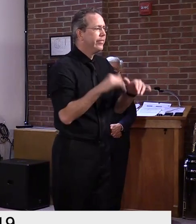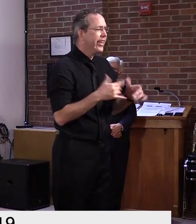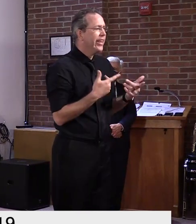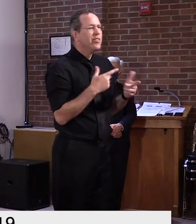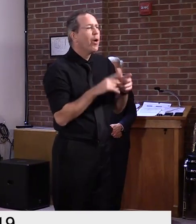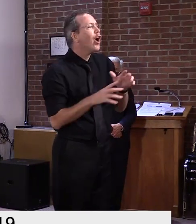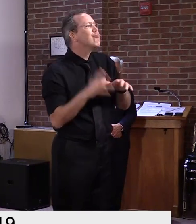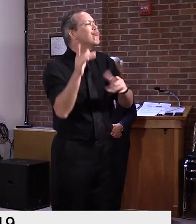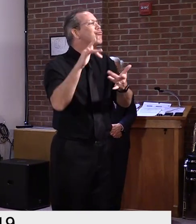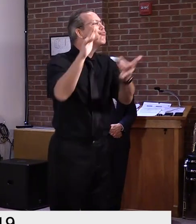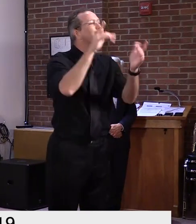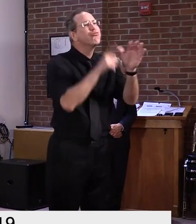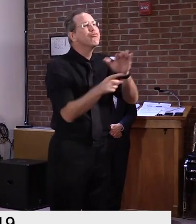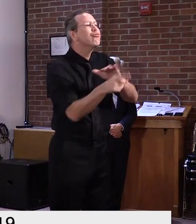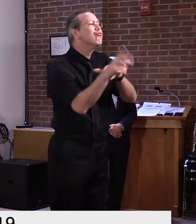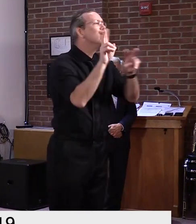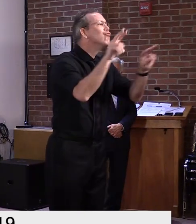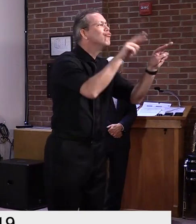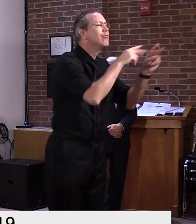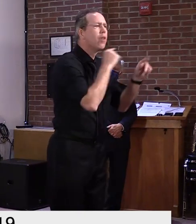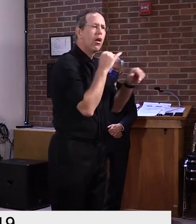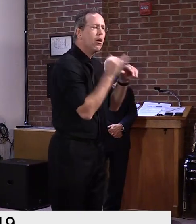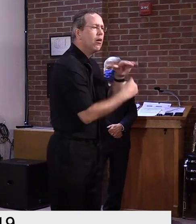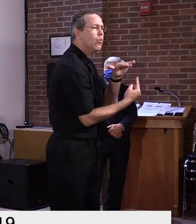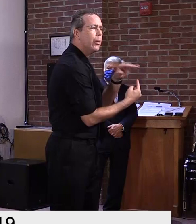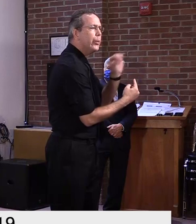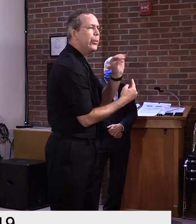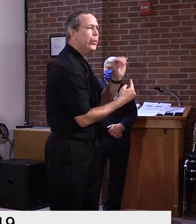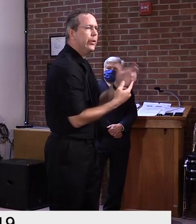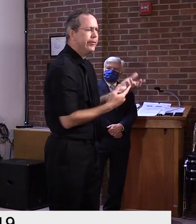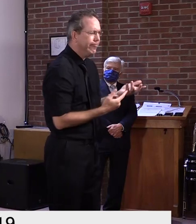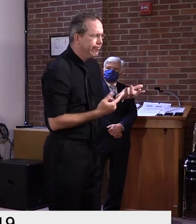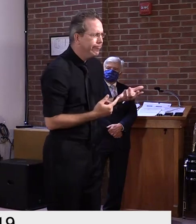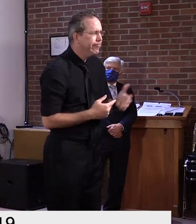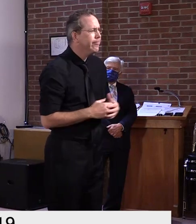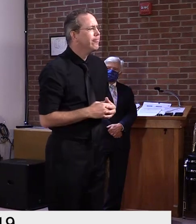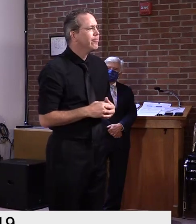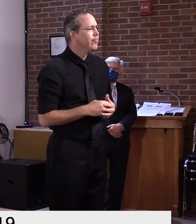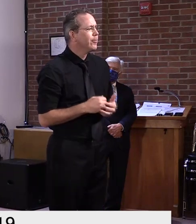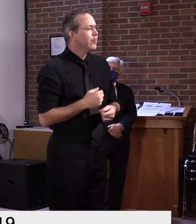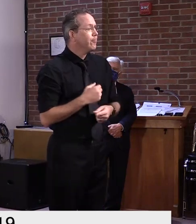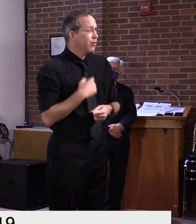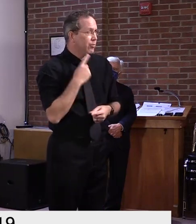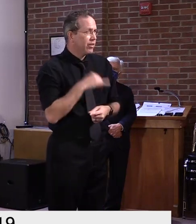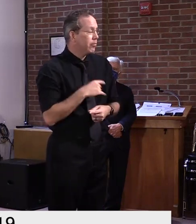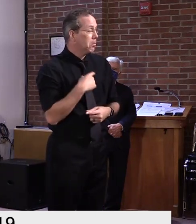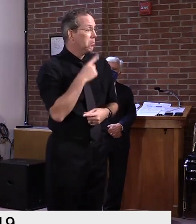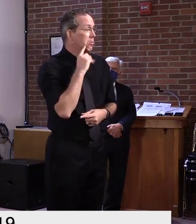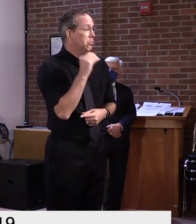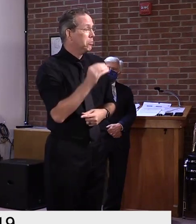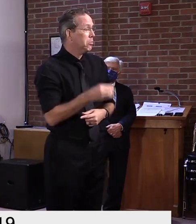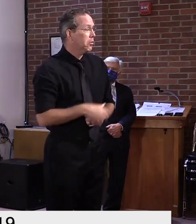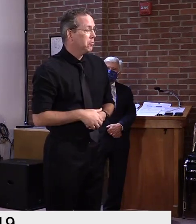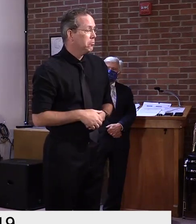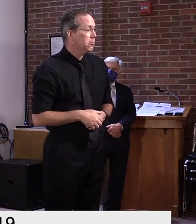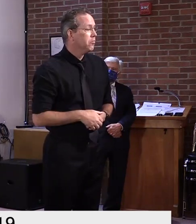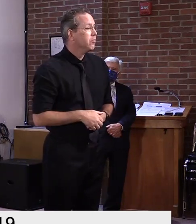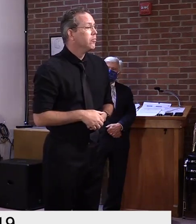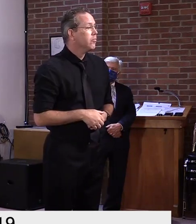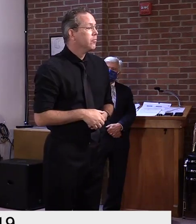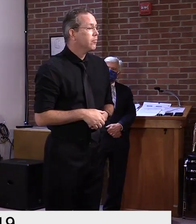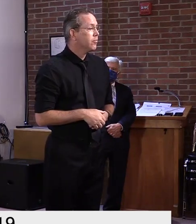I have not heard that. In fact, I believe that the VTC students